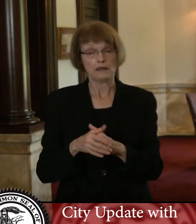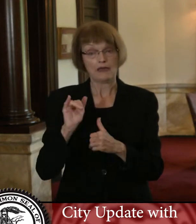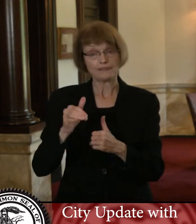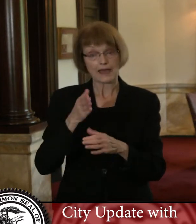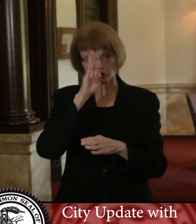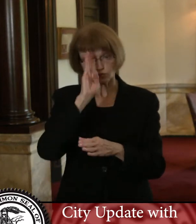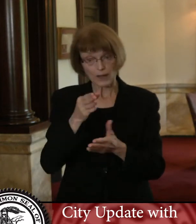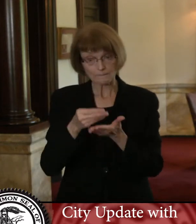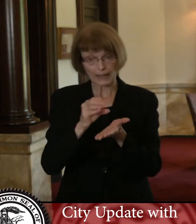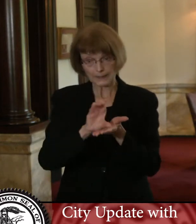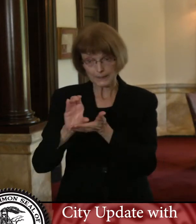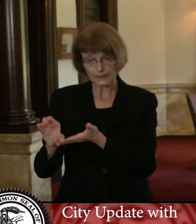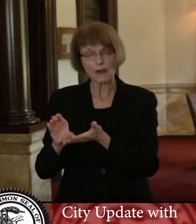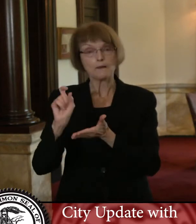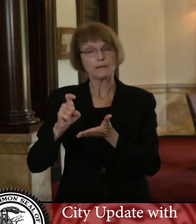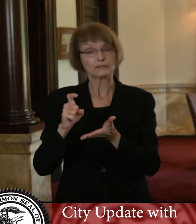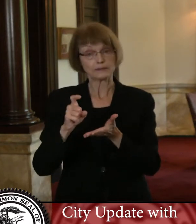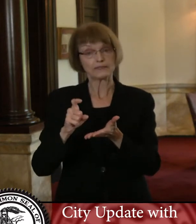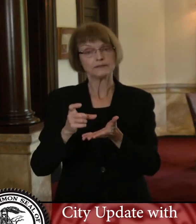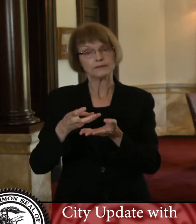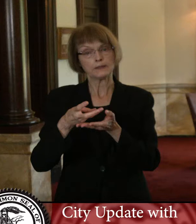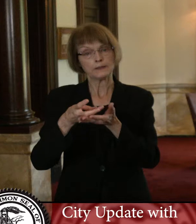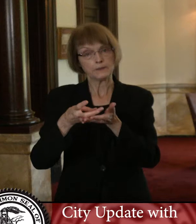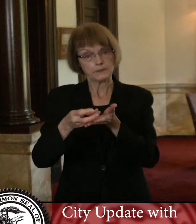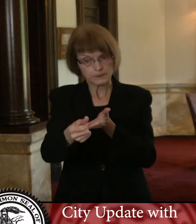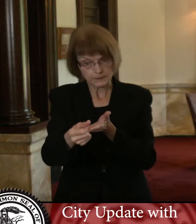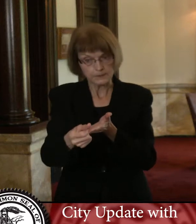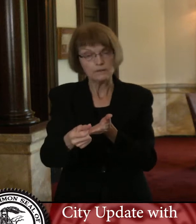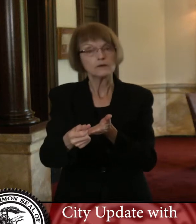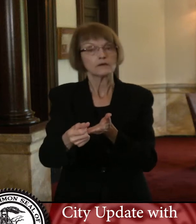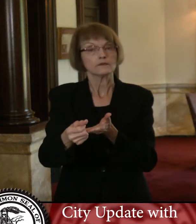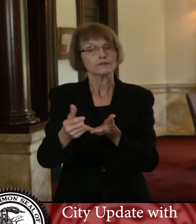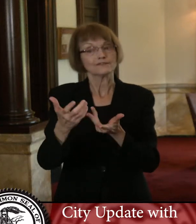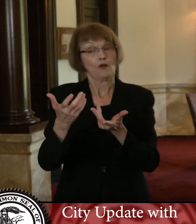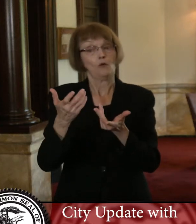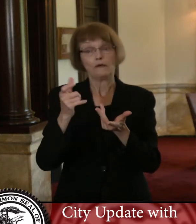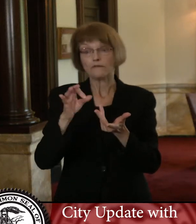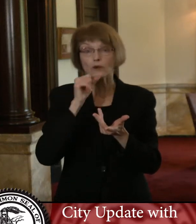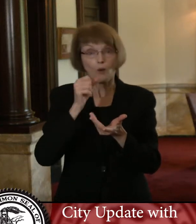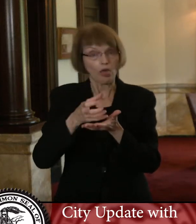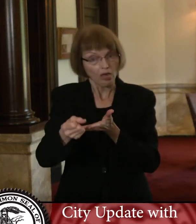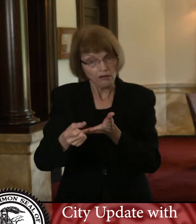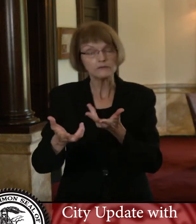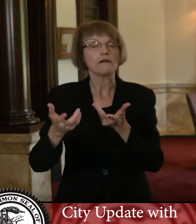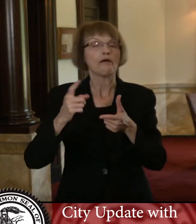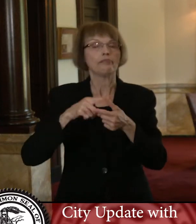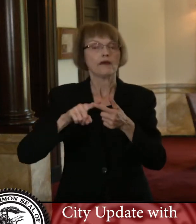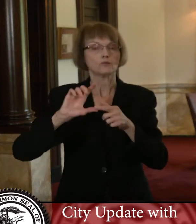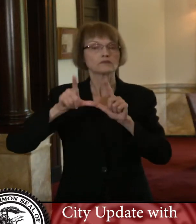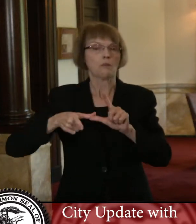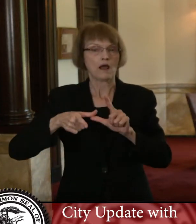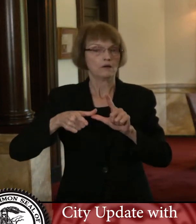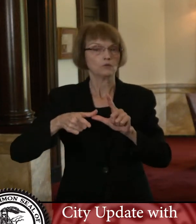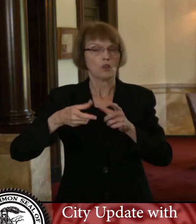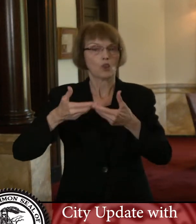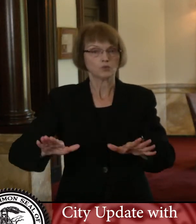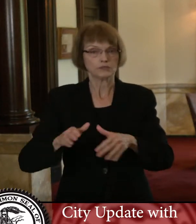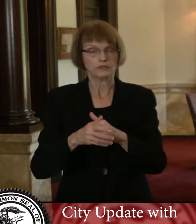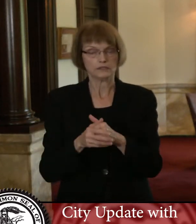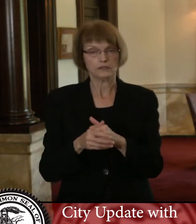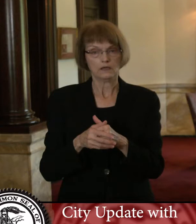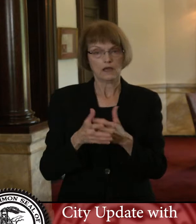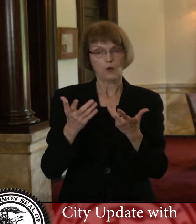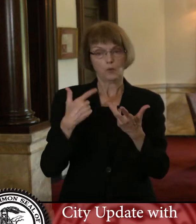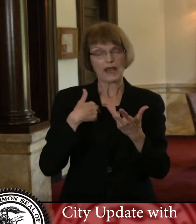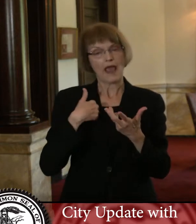be spent before the opportunity to use them expires. As such, we posted a draft of the framework for the public to